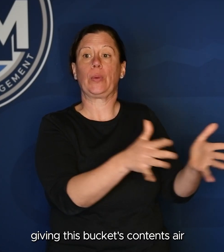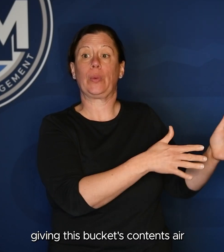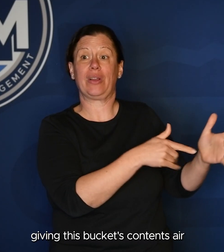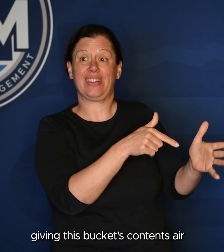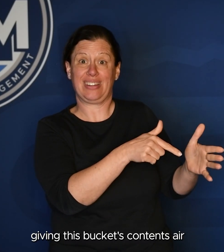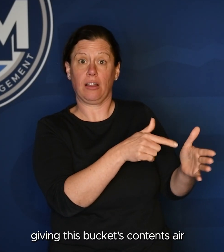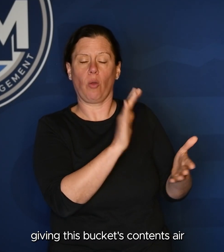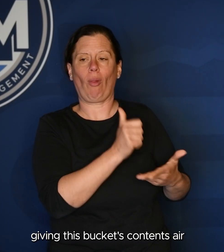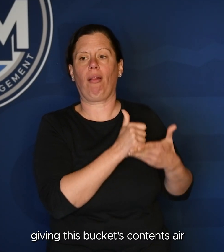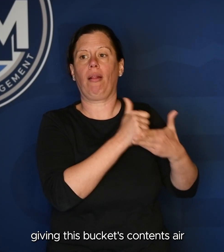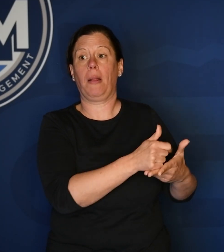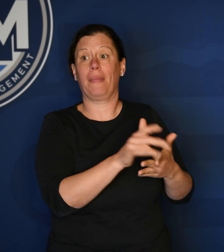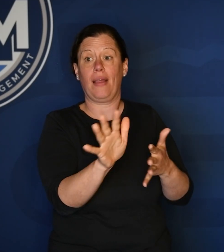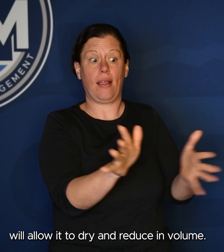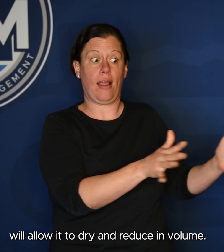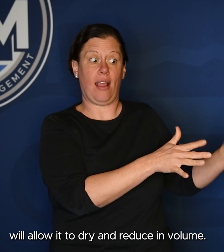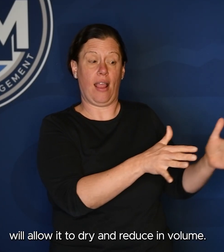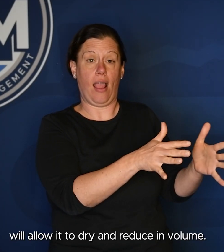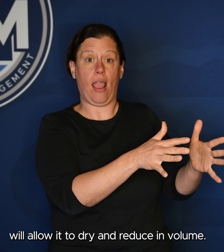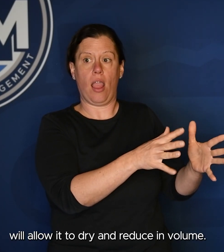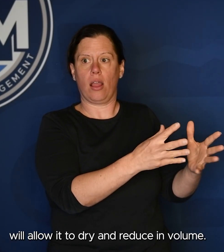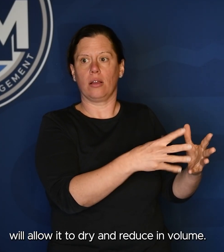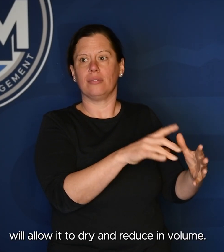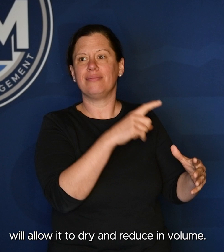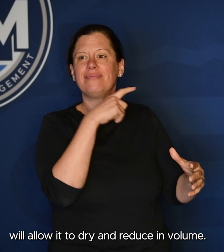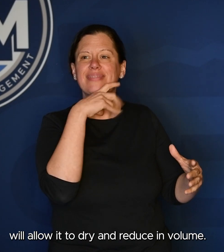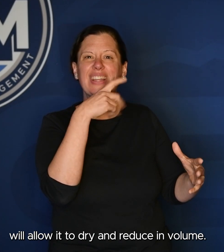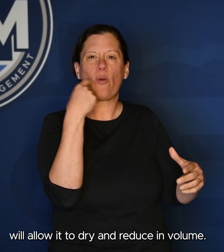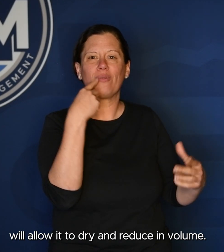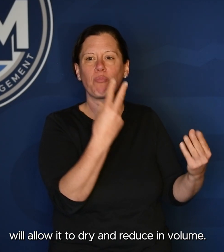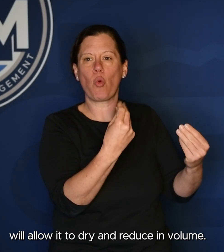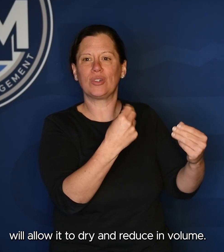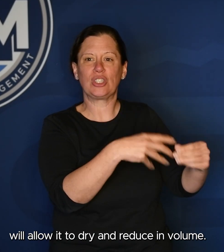air will allow it to dry and reduce in volume.